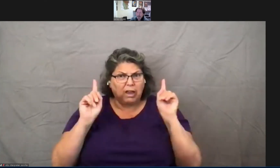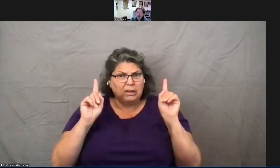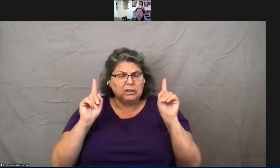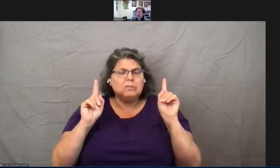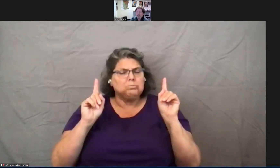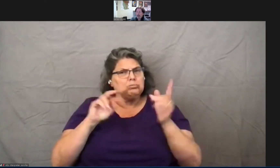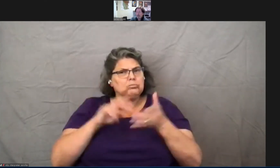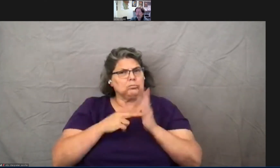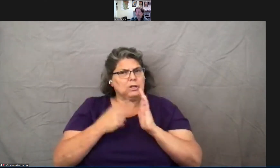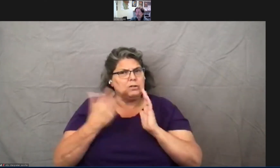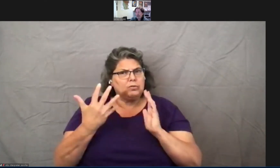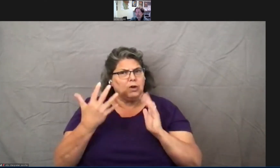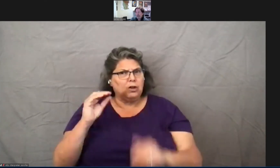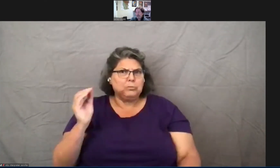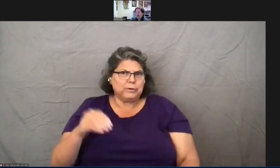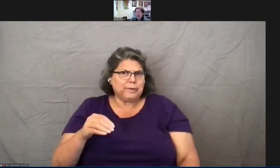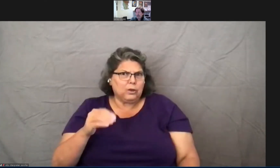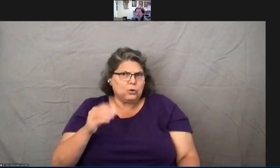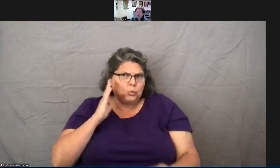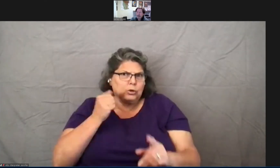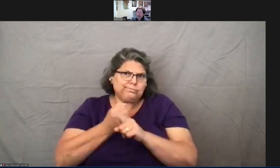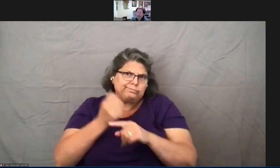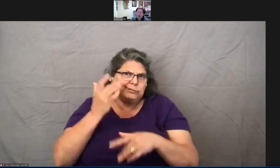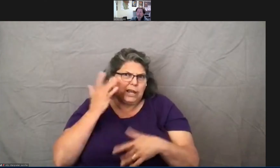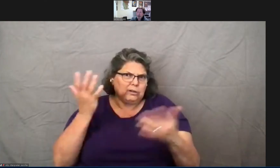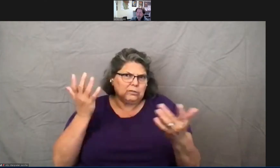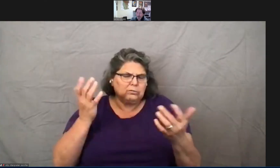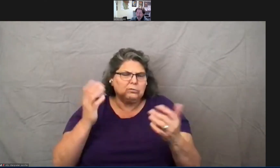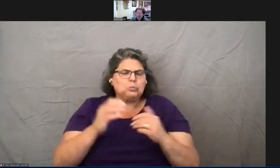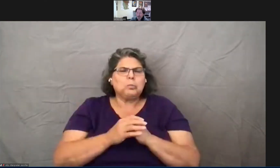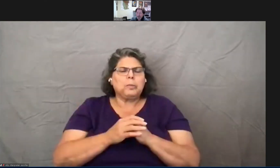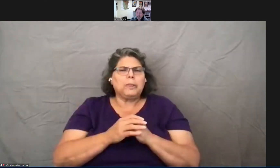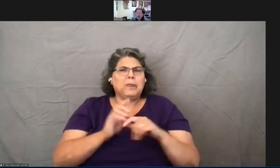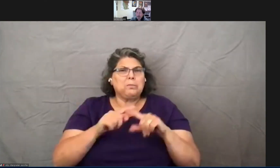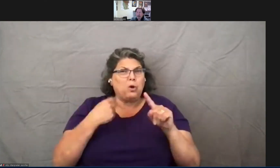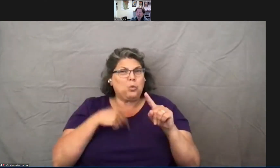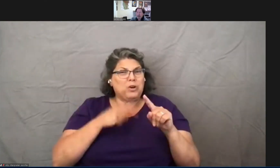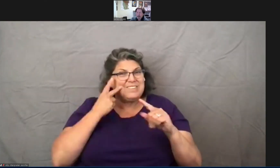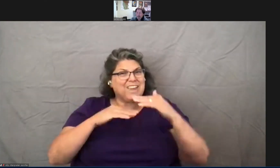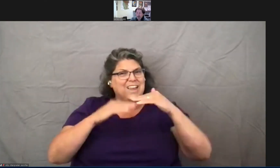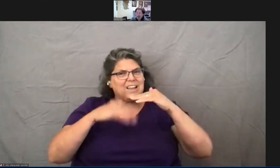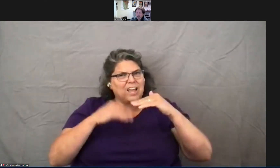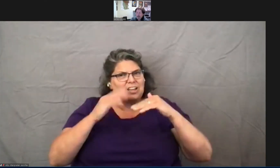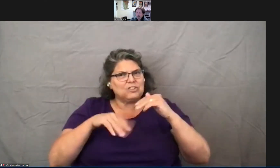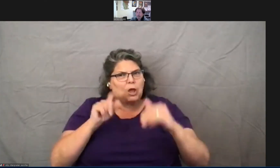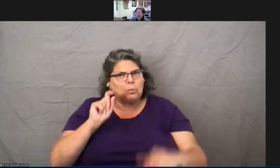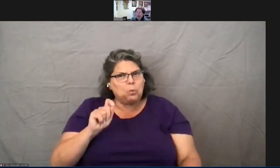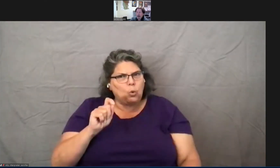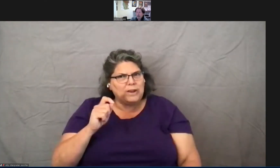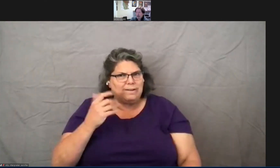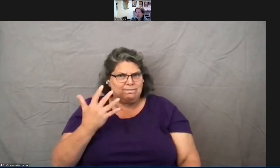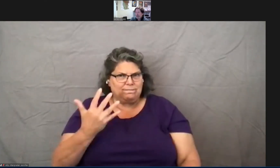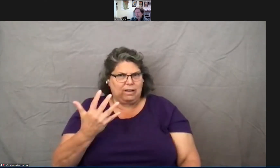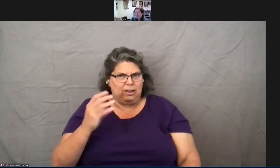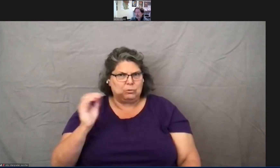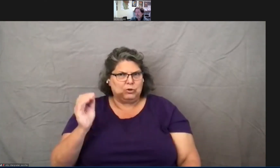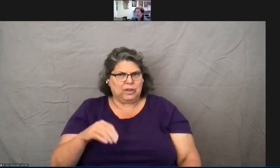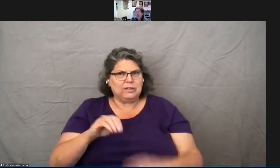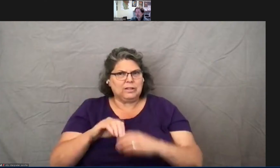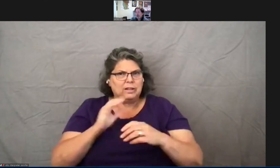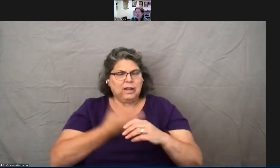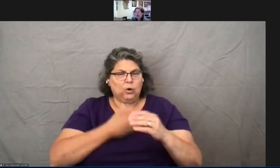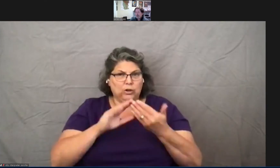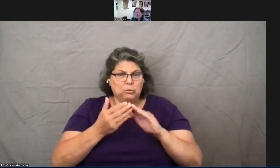5%, and what we're seeing is less than 0.5%. in the community. I will say